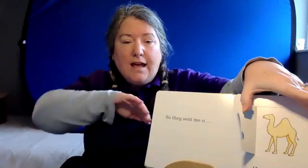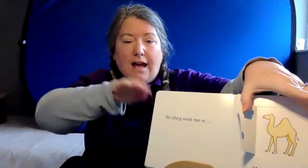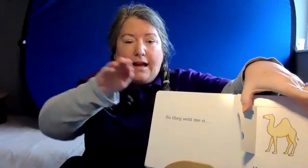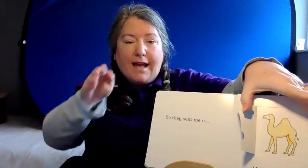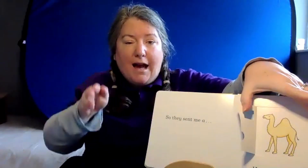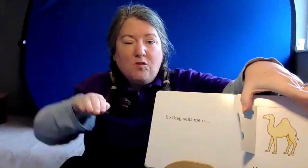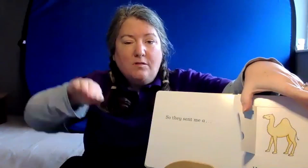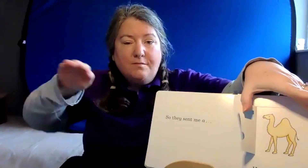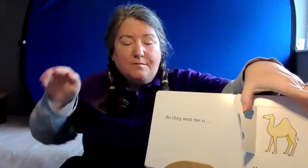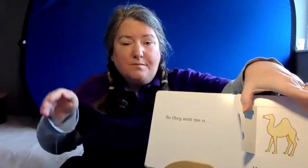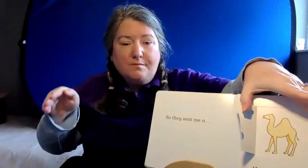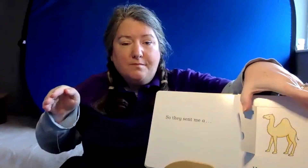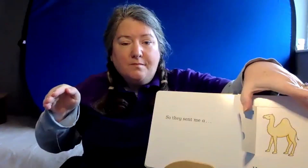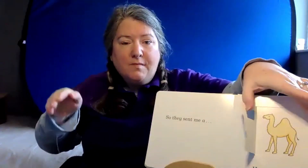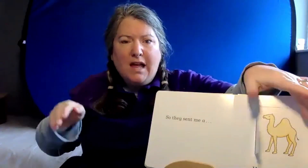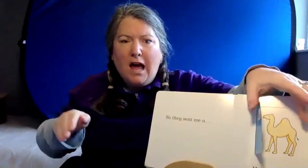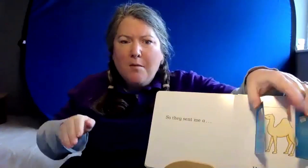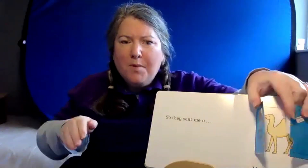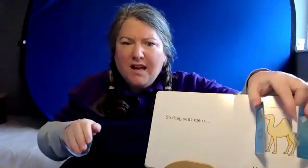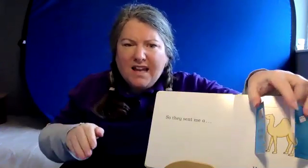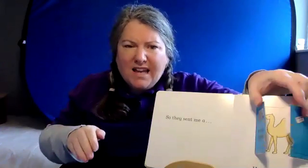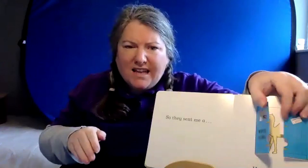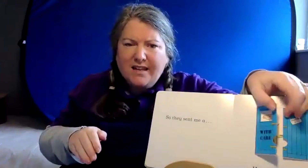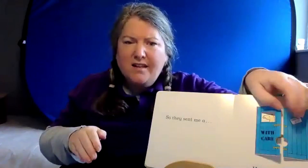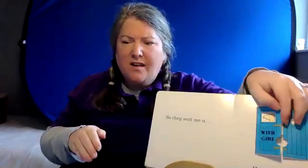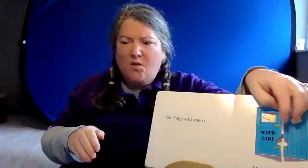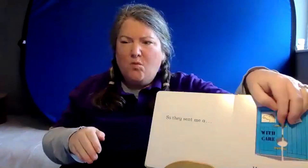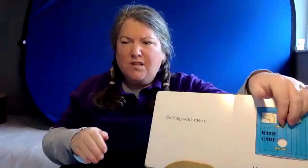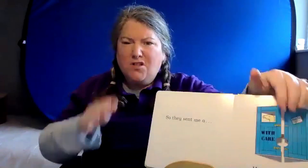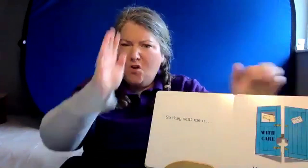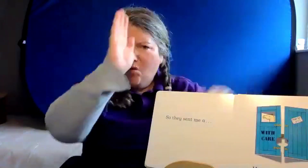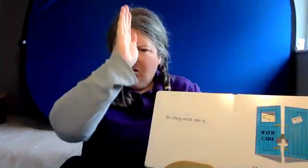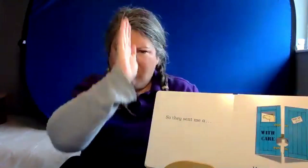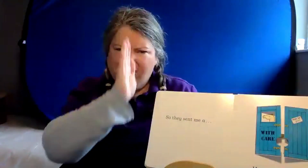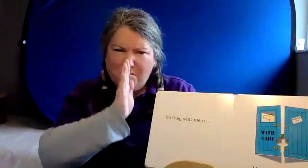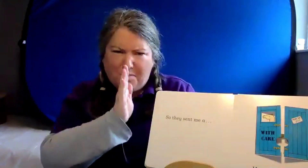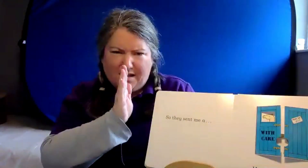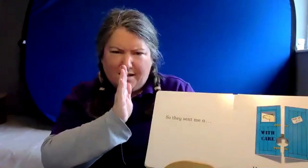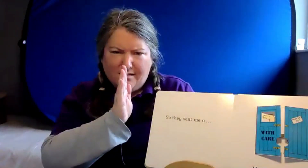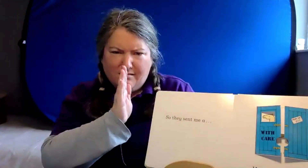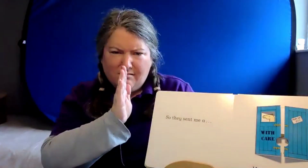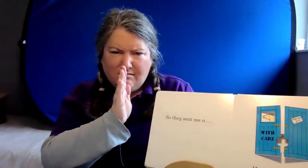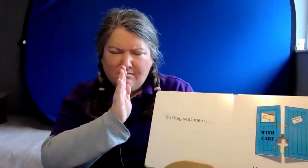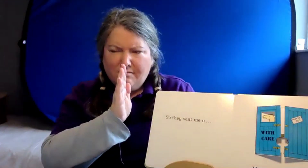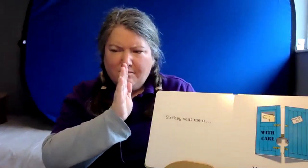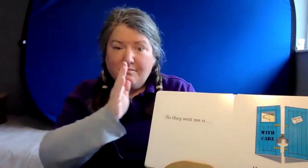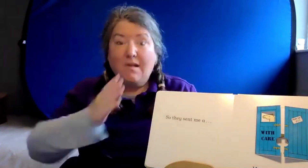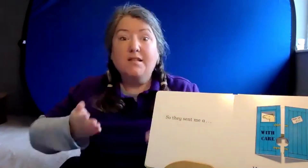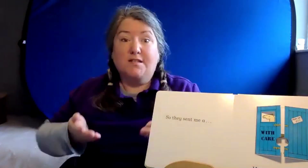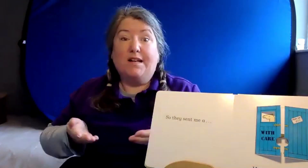a camel, but he was too grumpy, so I